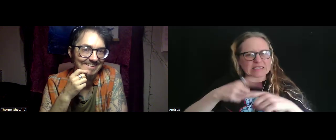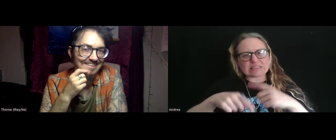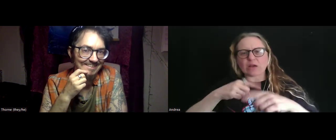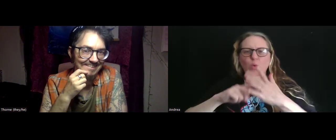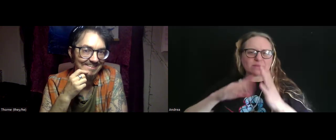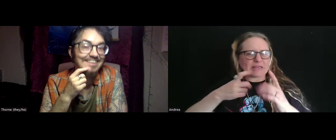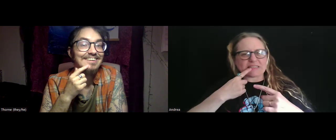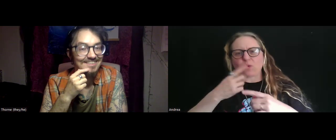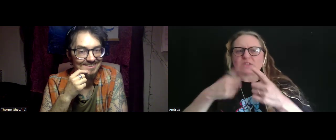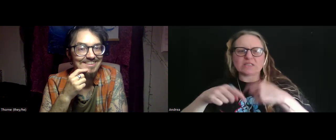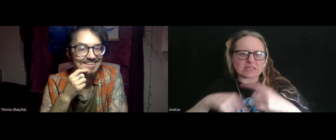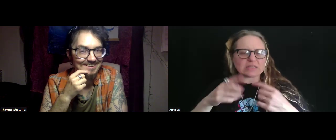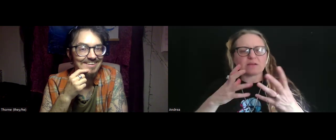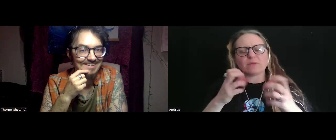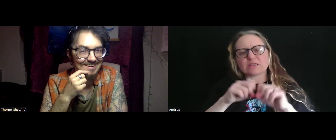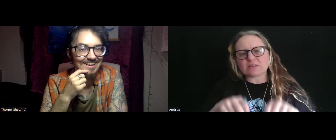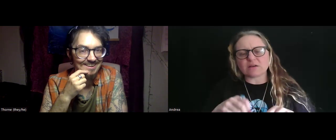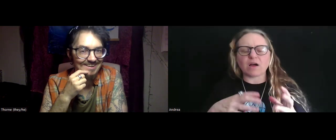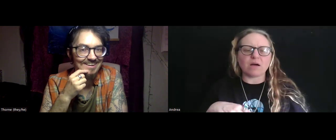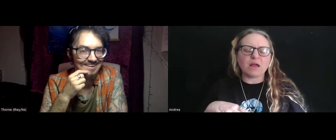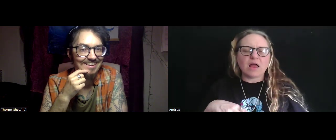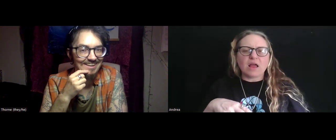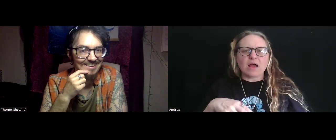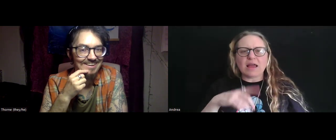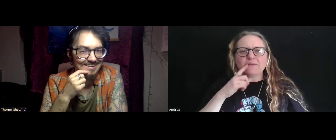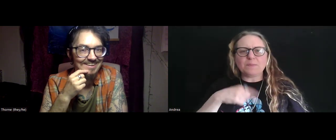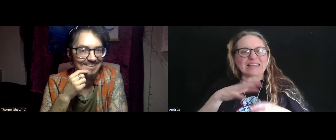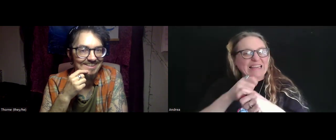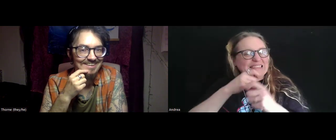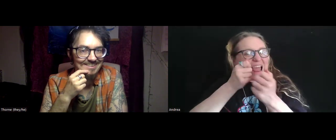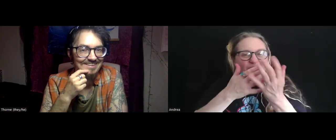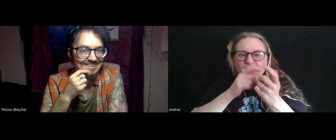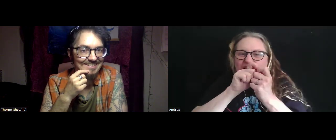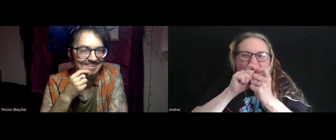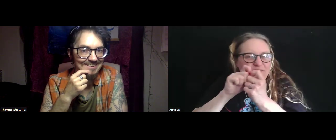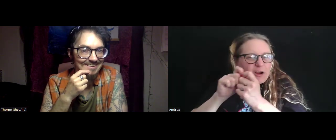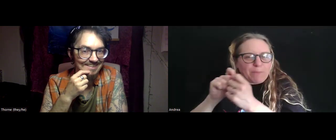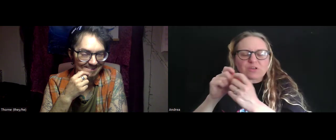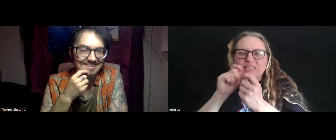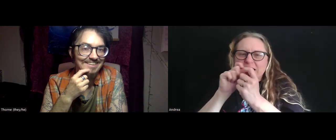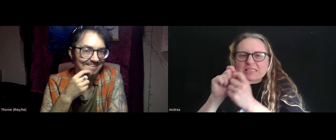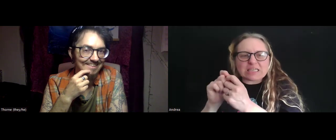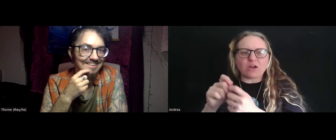It's like what's being said, what's the system, and but gets everything like very precise, and